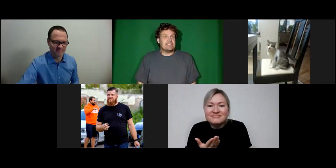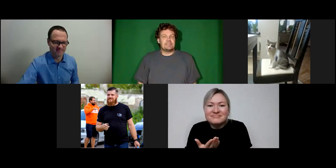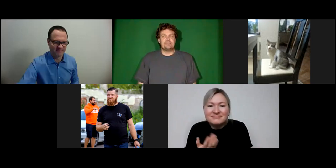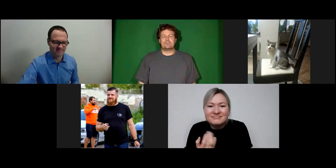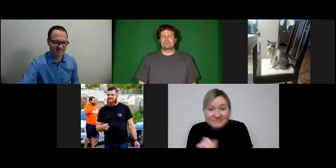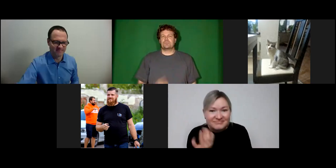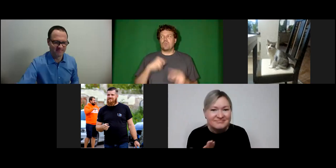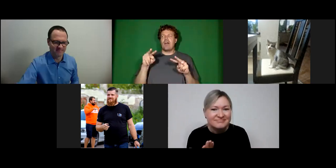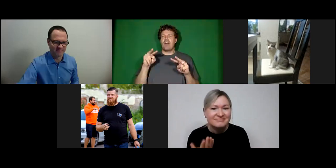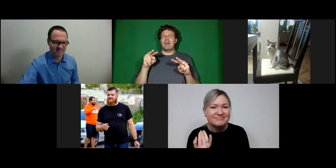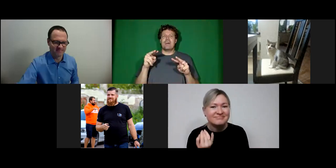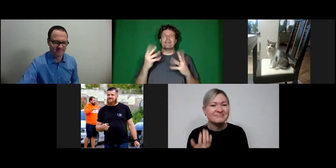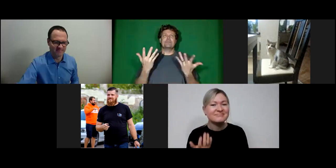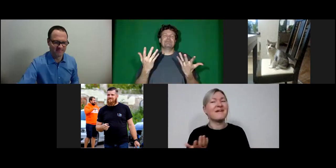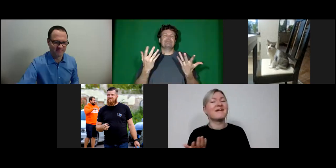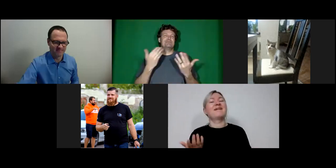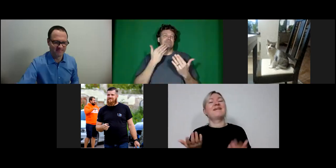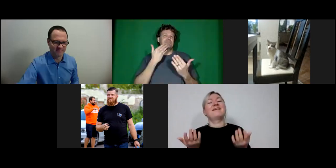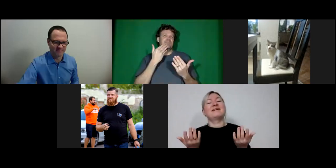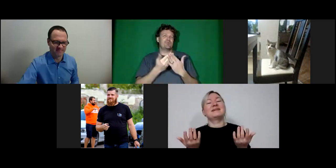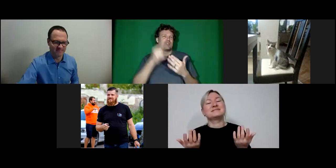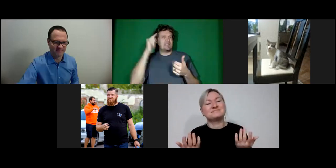he interpreted the plays for us.